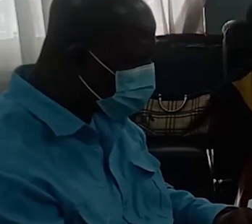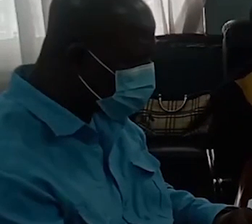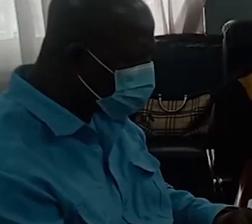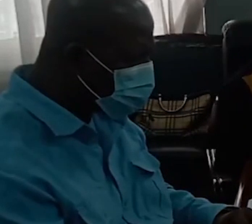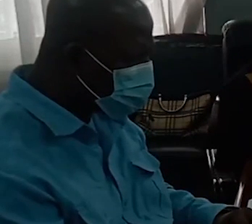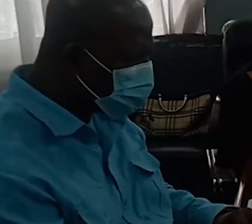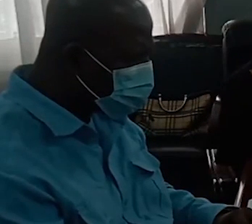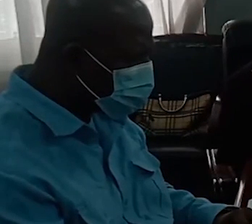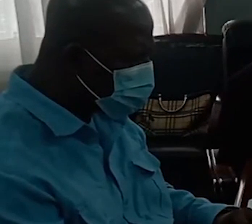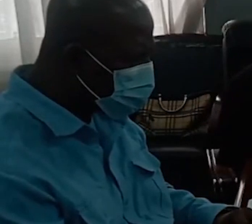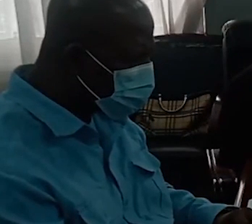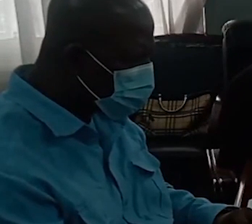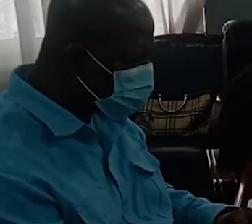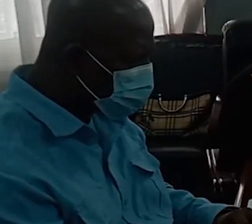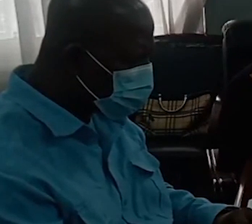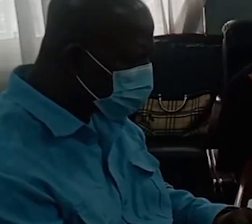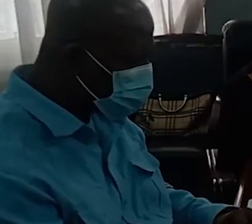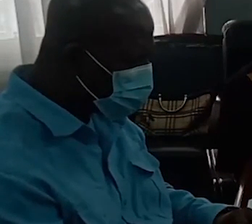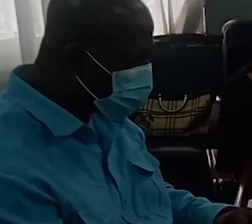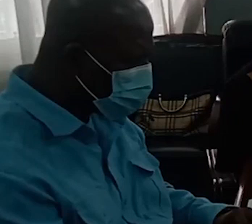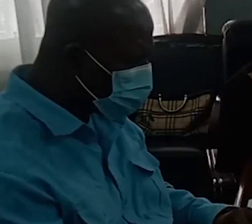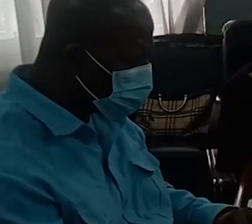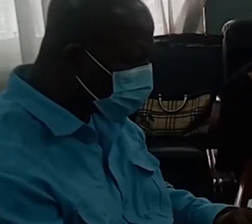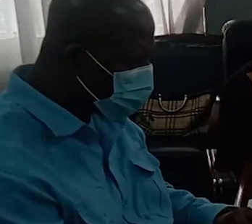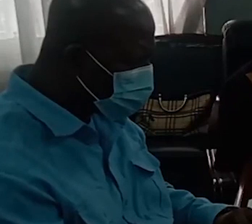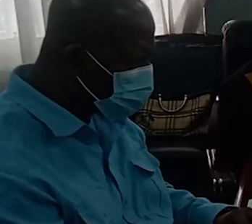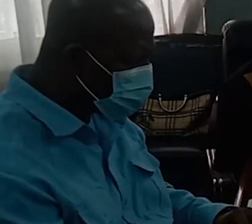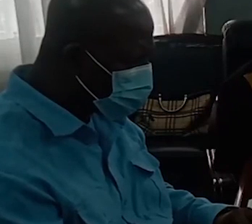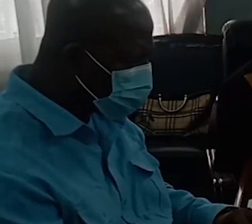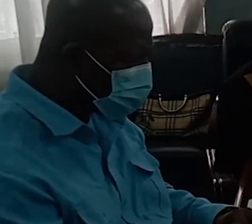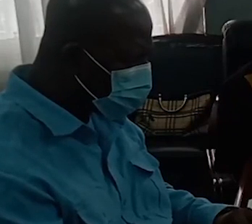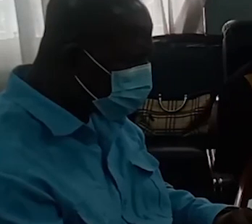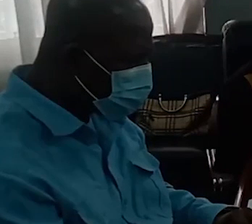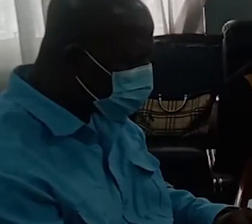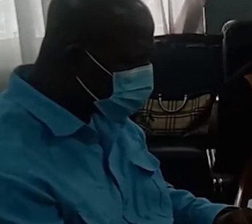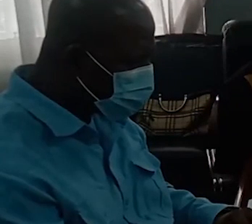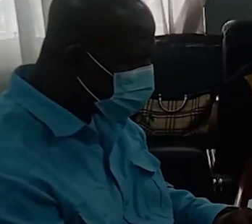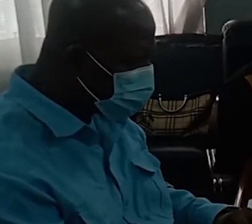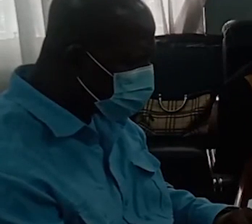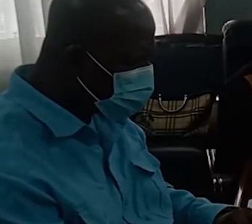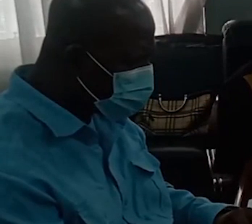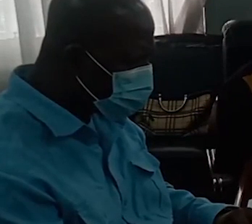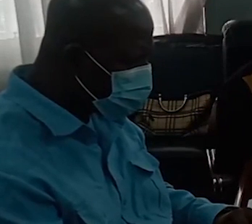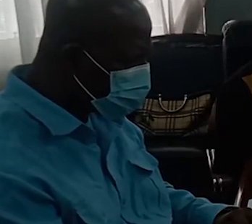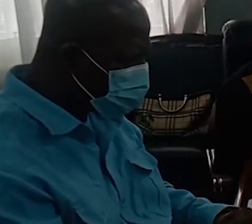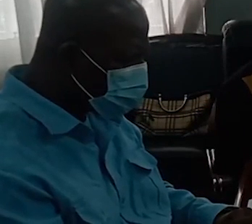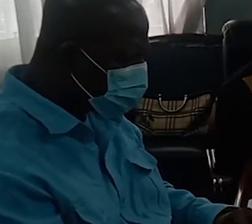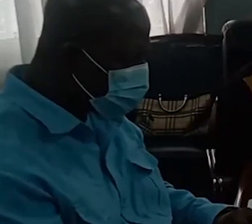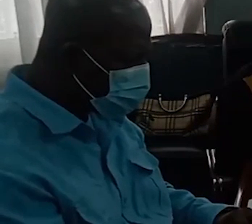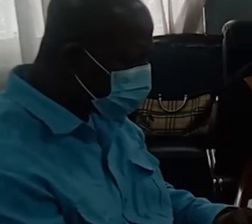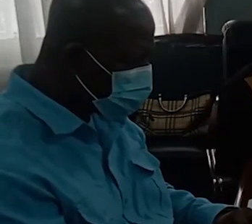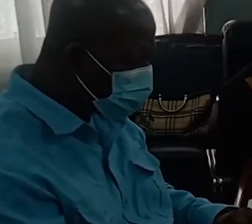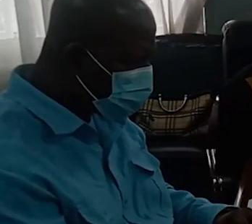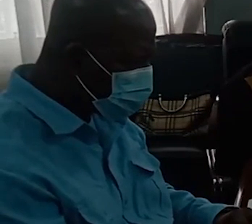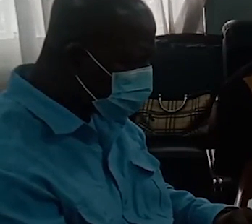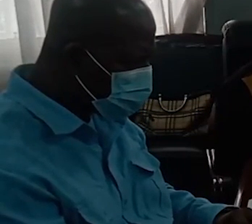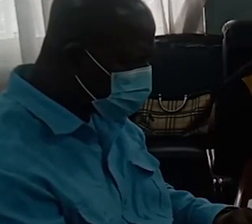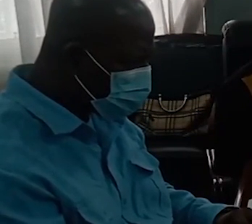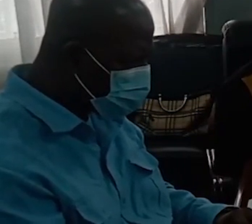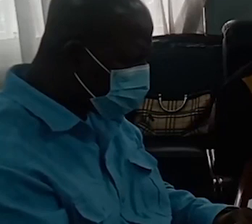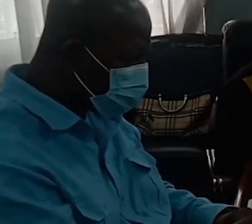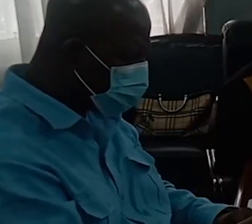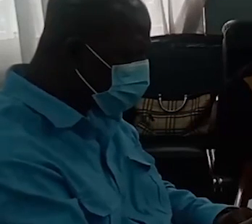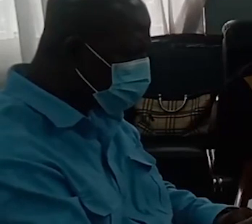people. But for us, it's a responsibility for us now to make sure that we prove to the world that this is not who we